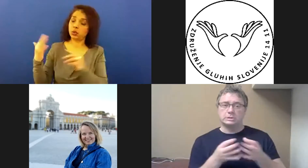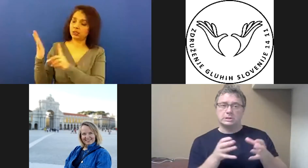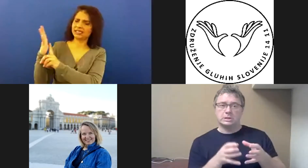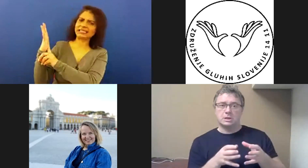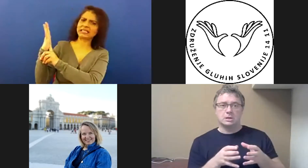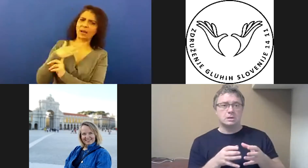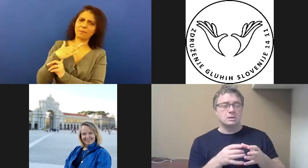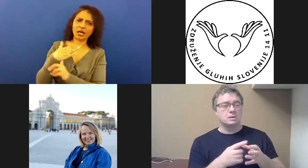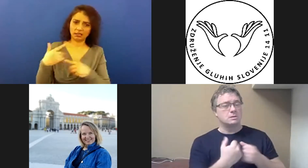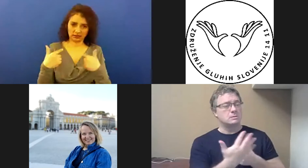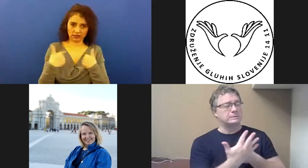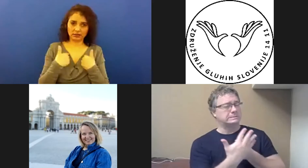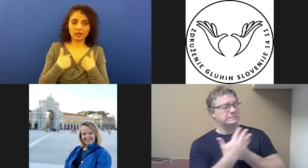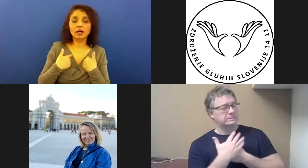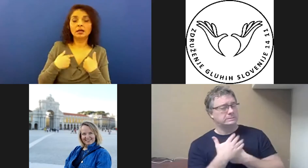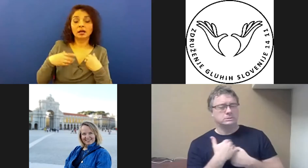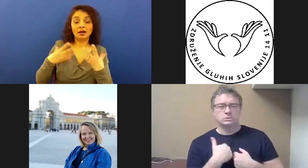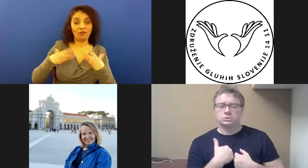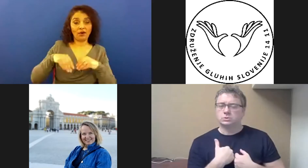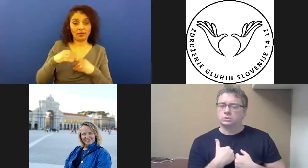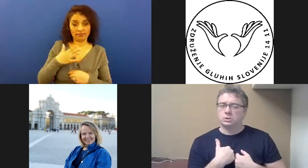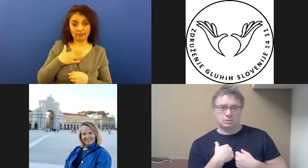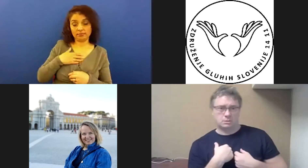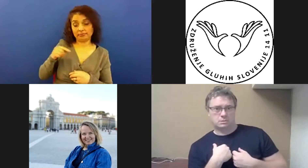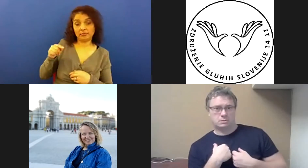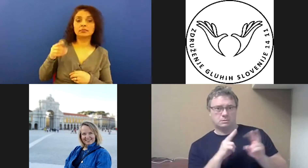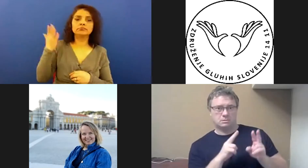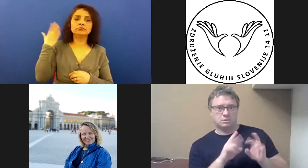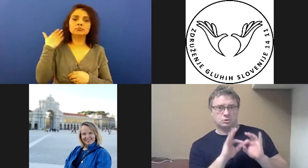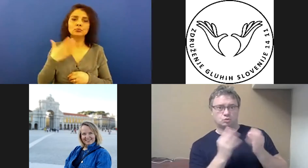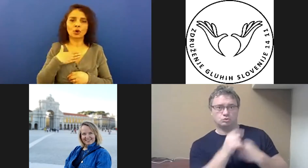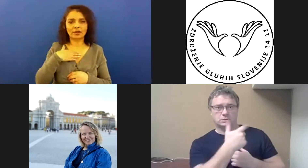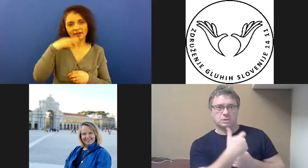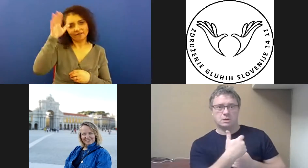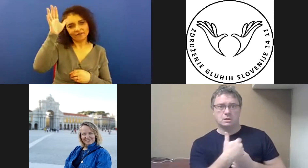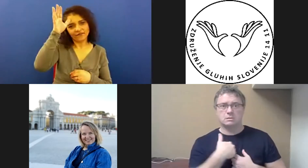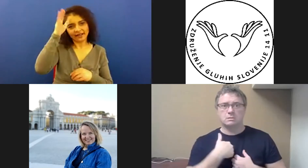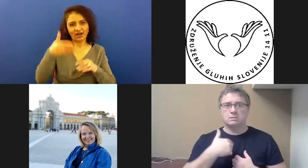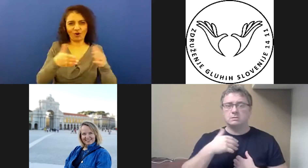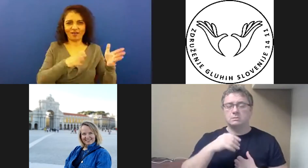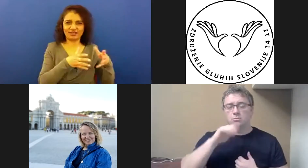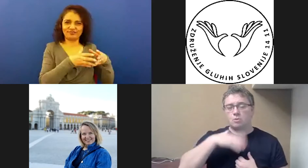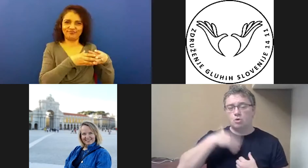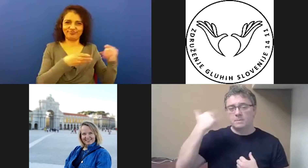and within my family, there was a lot of oppression happening.